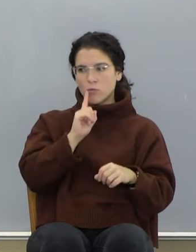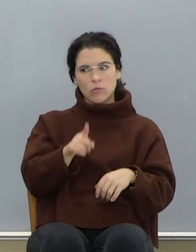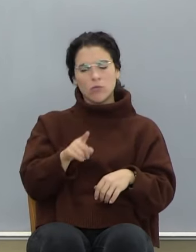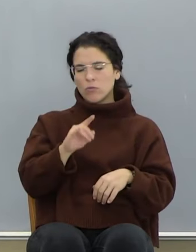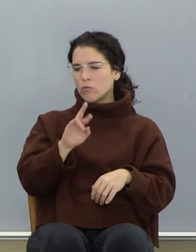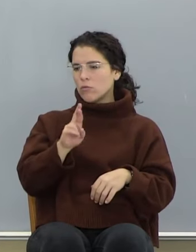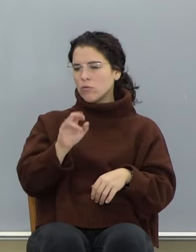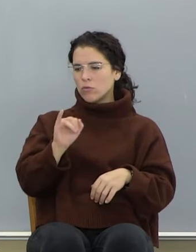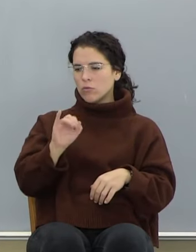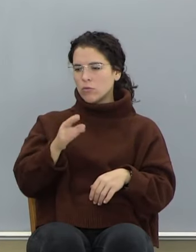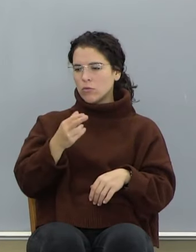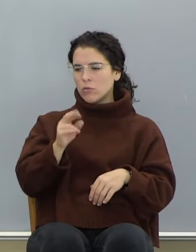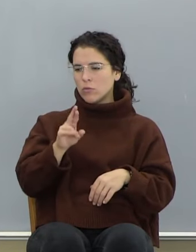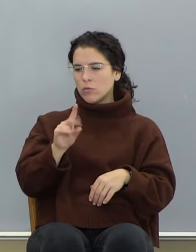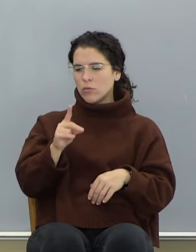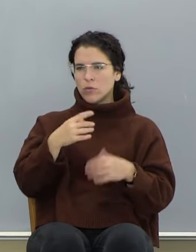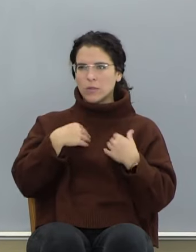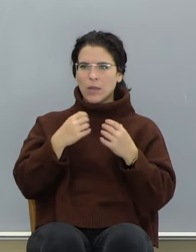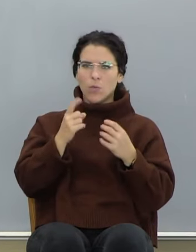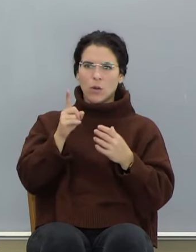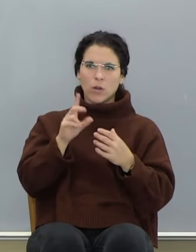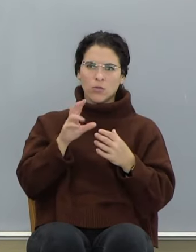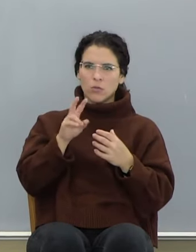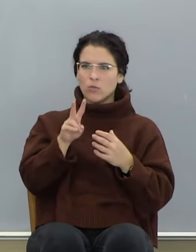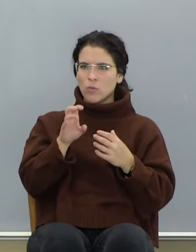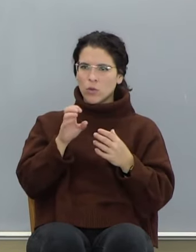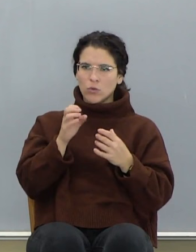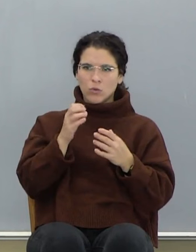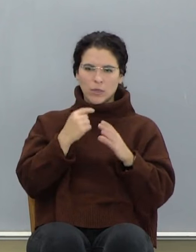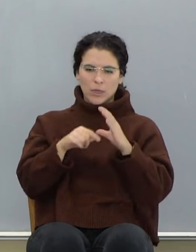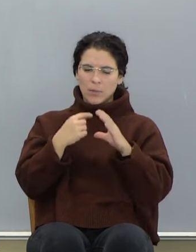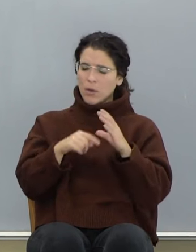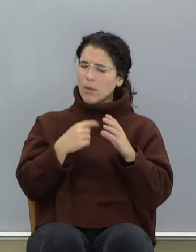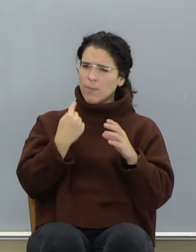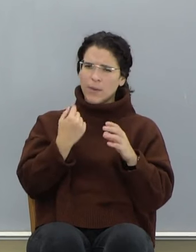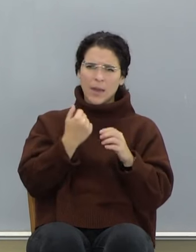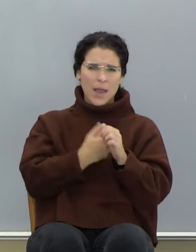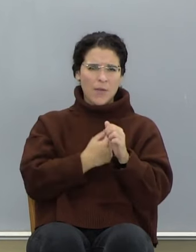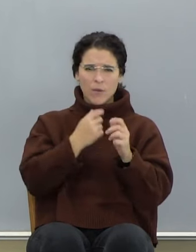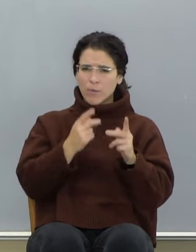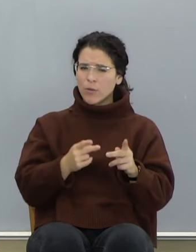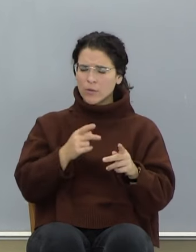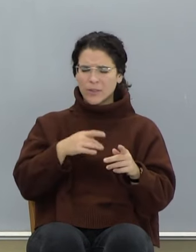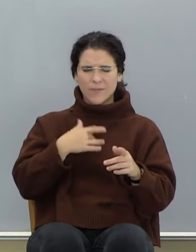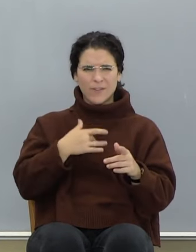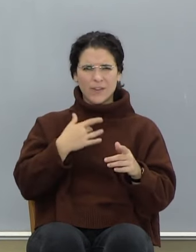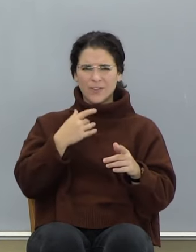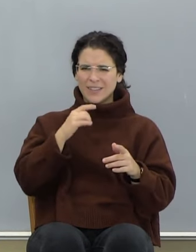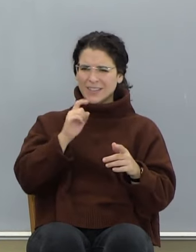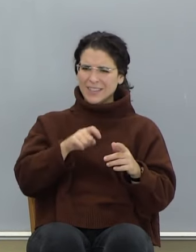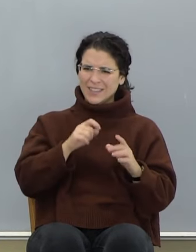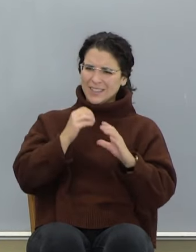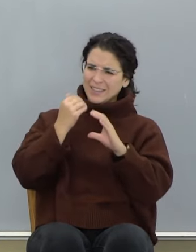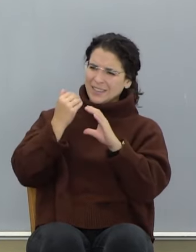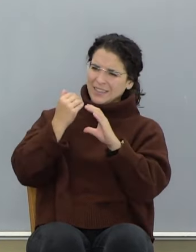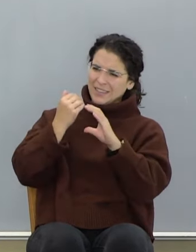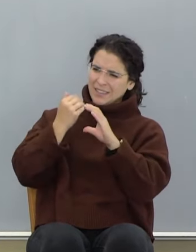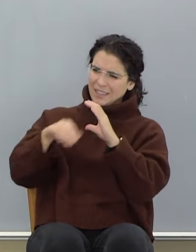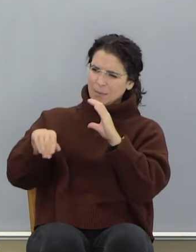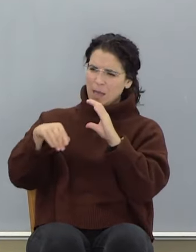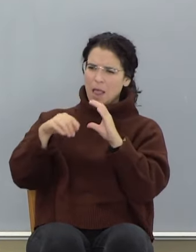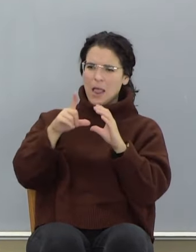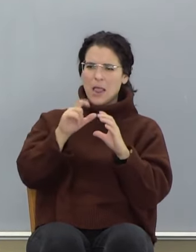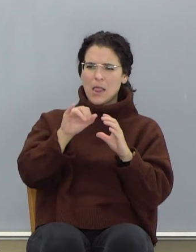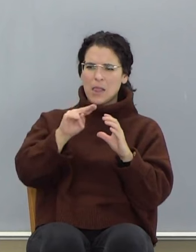100. Everybody seems to feel there's a need to send links to all of